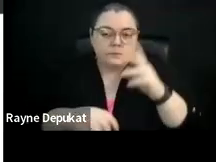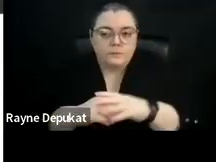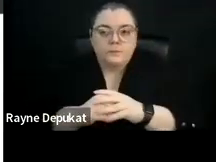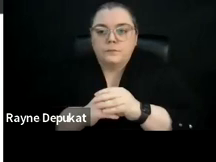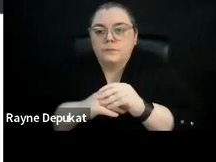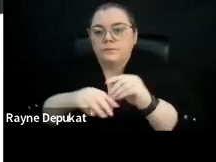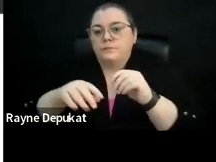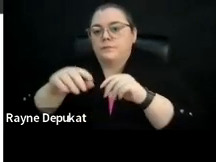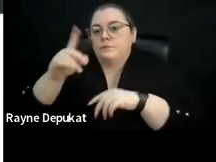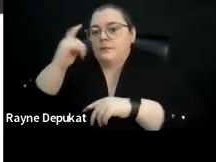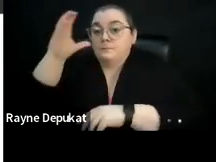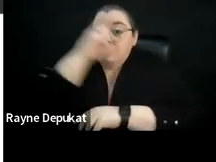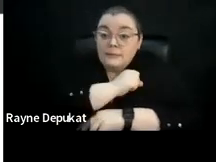serious health problems.